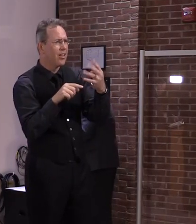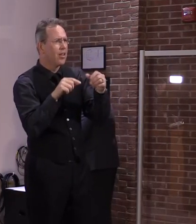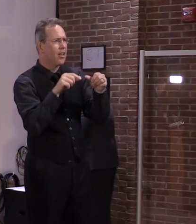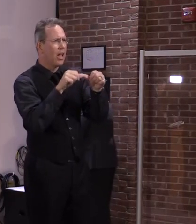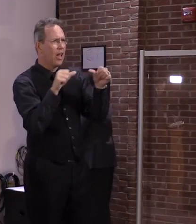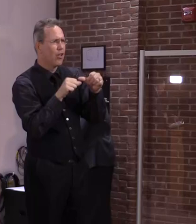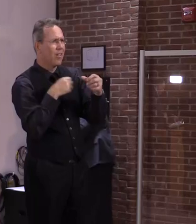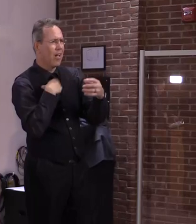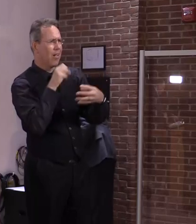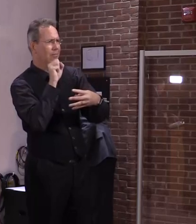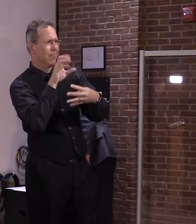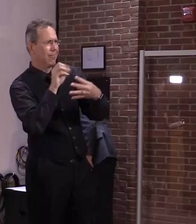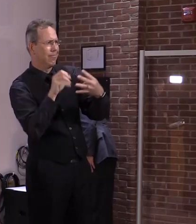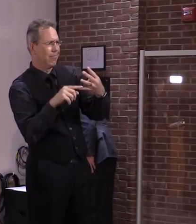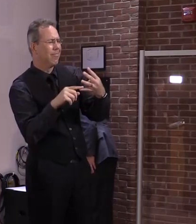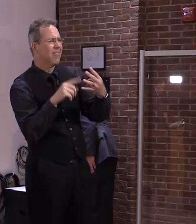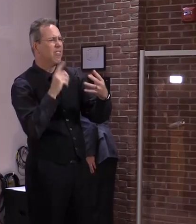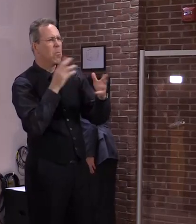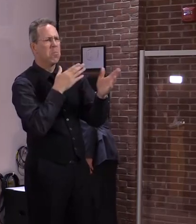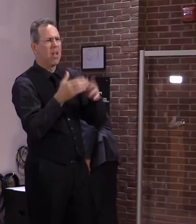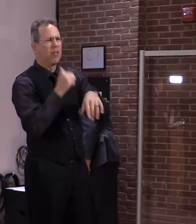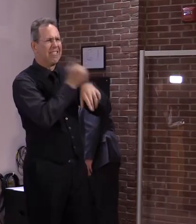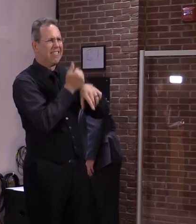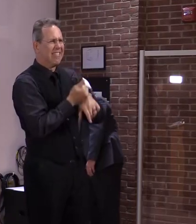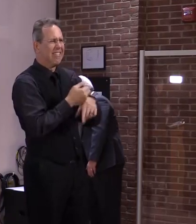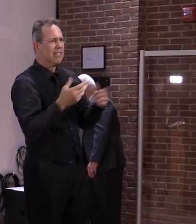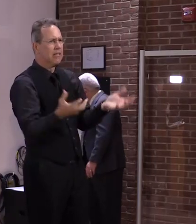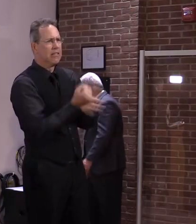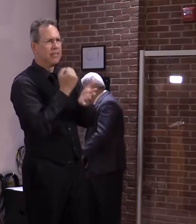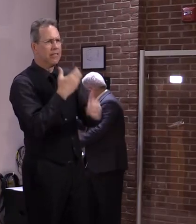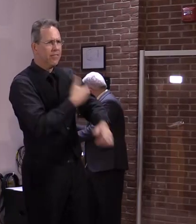the schools stepping up to help participate in the process.